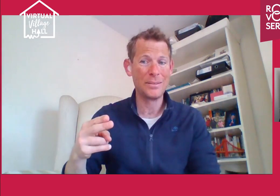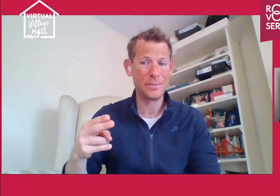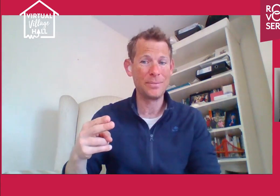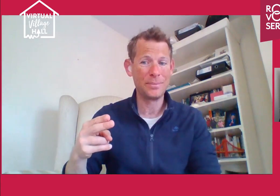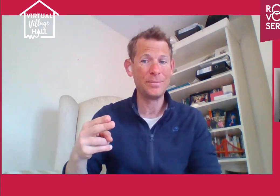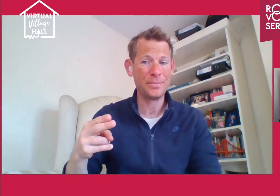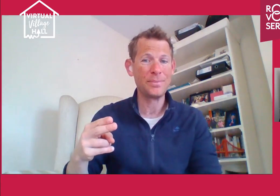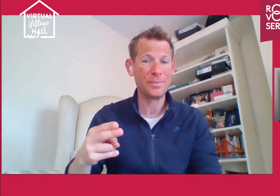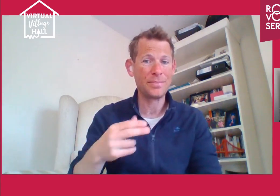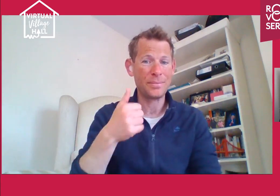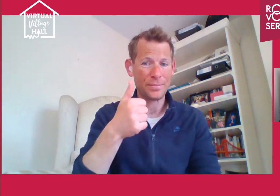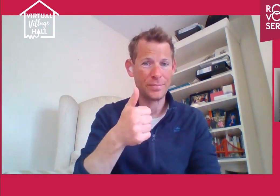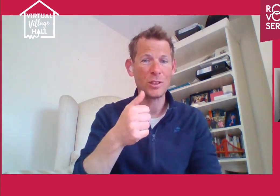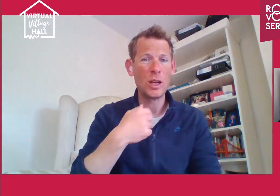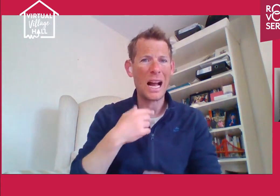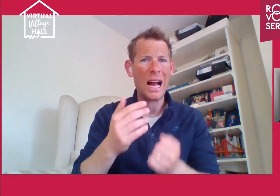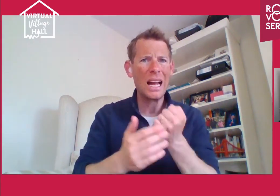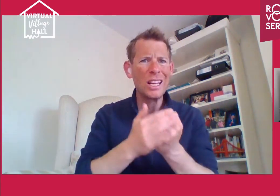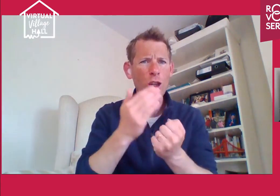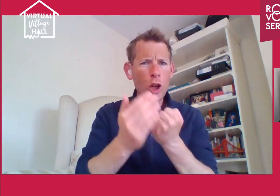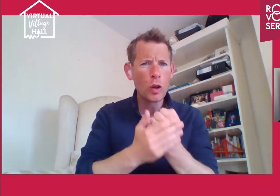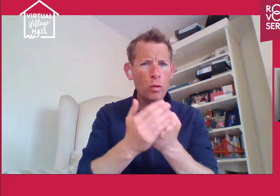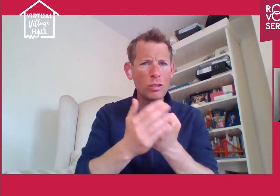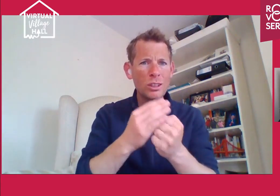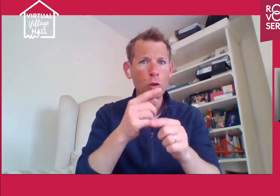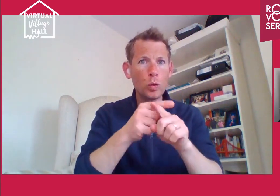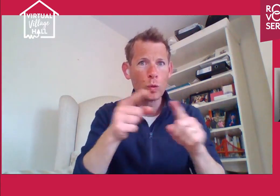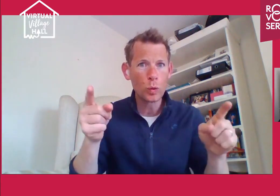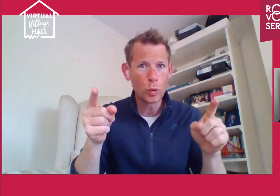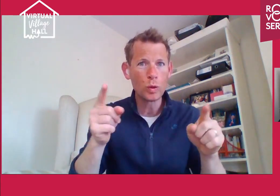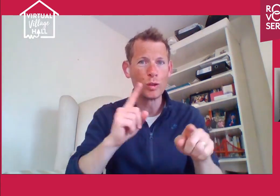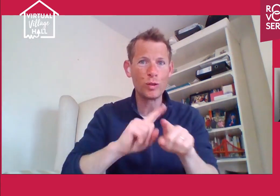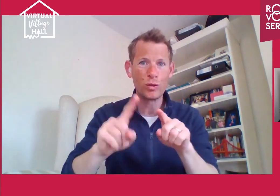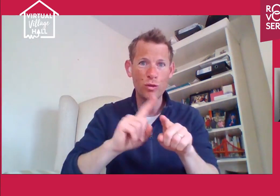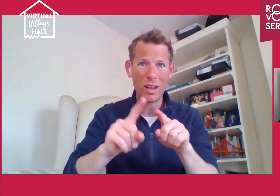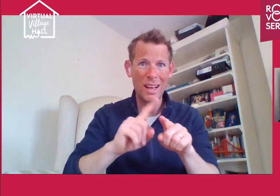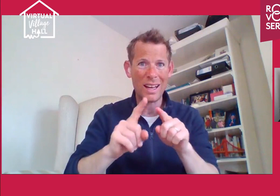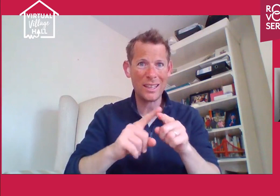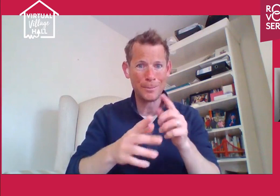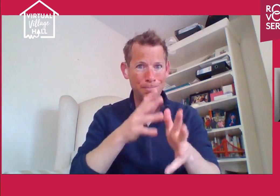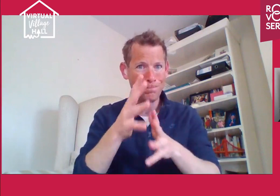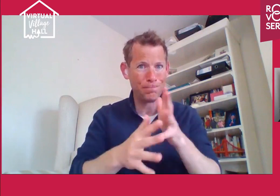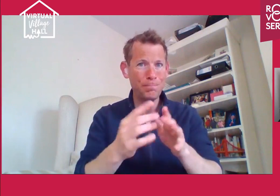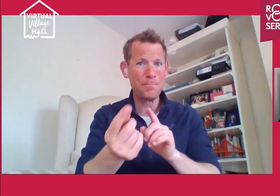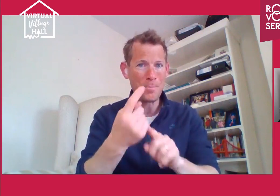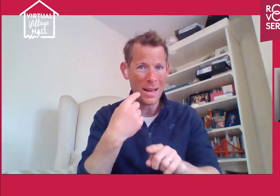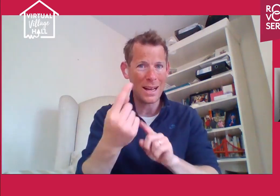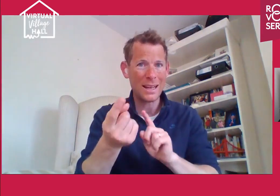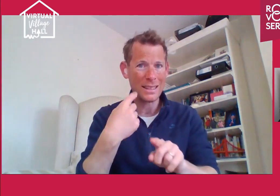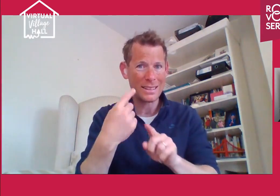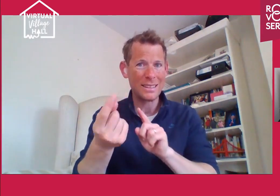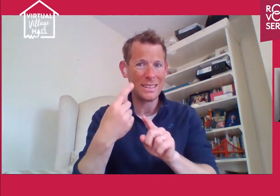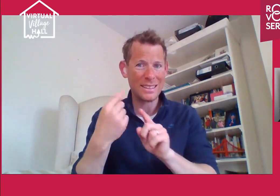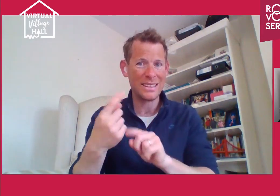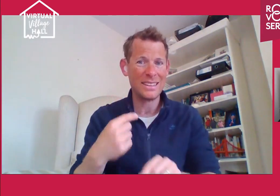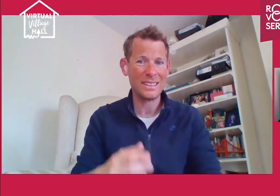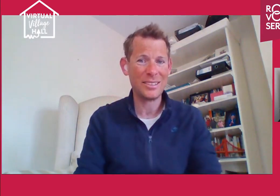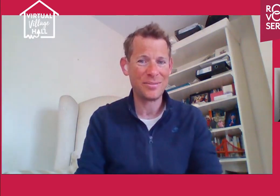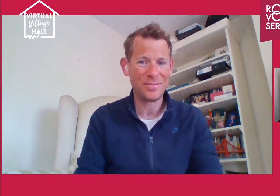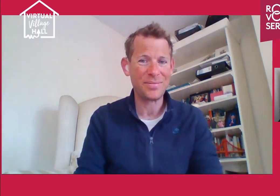So I'm going to do it again. Are you ready? I just really encourage you all just to try it. Practice your sign, respond to